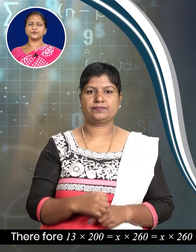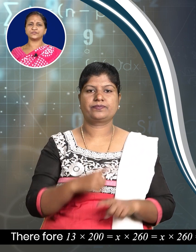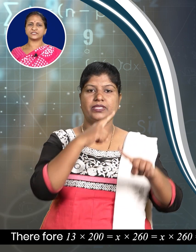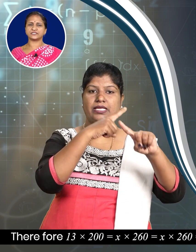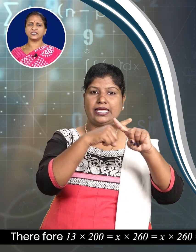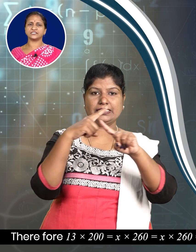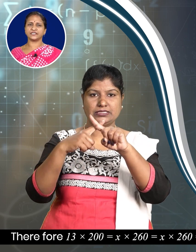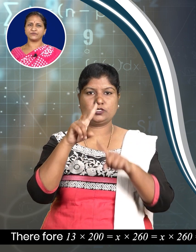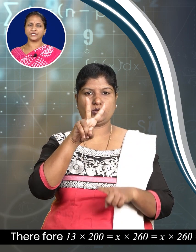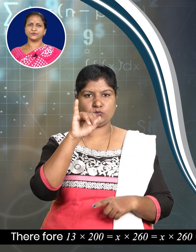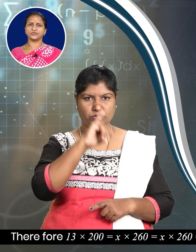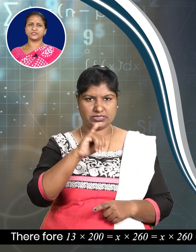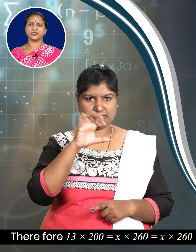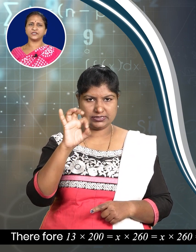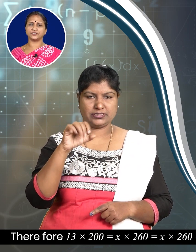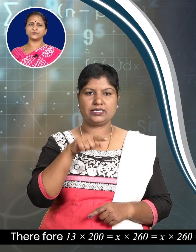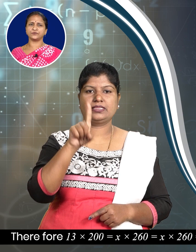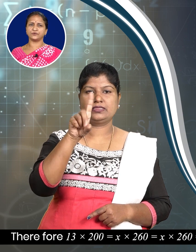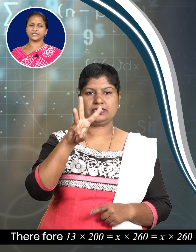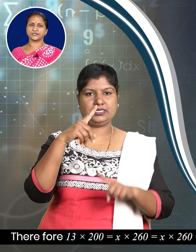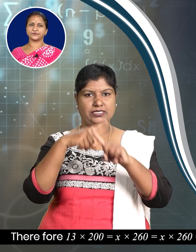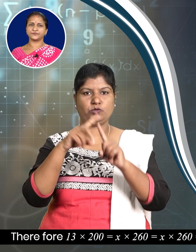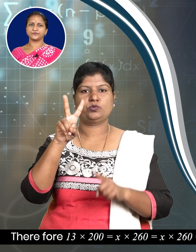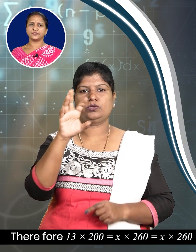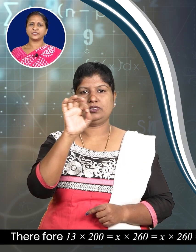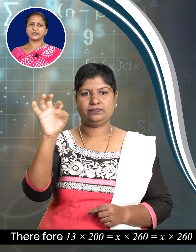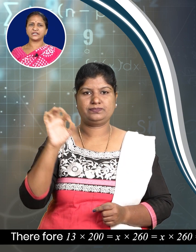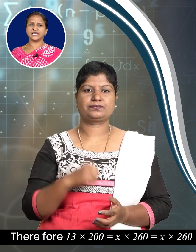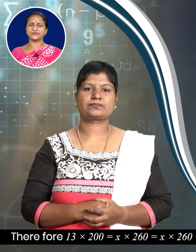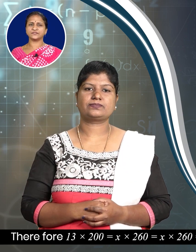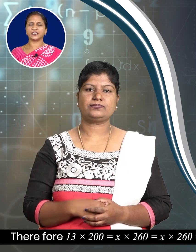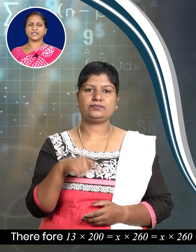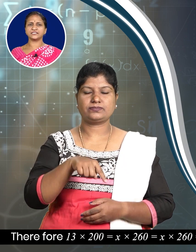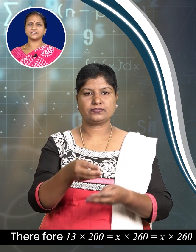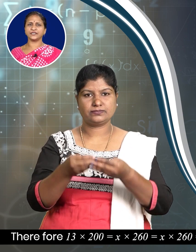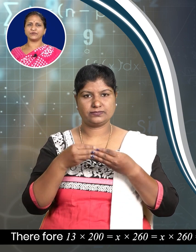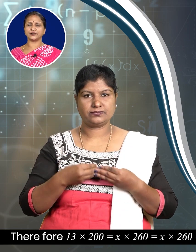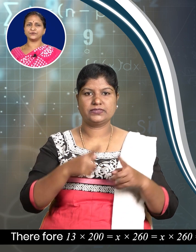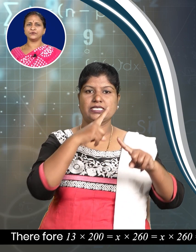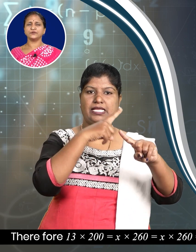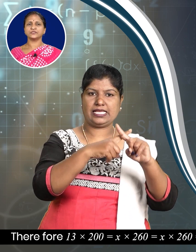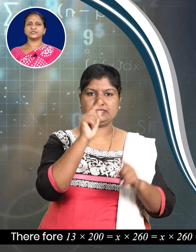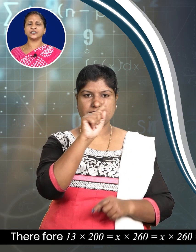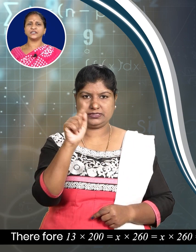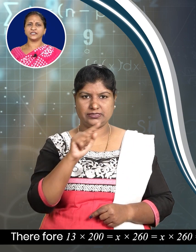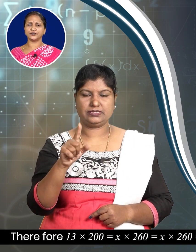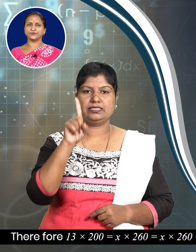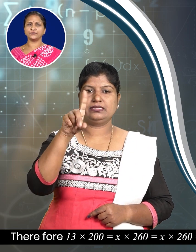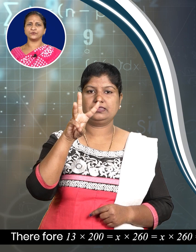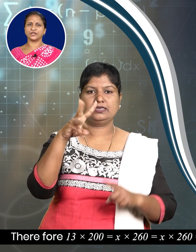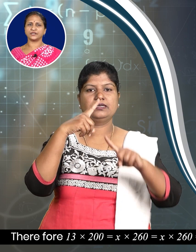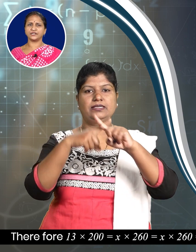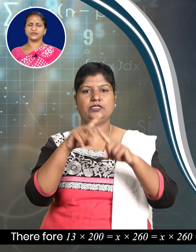into 260 is equal to 13 into 200. That gives x is equal to 13